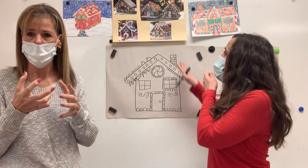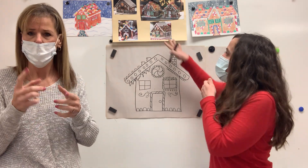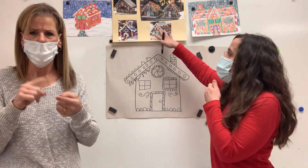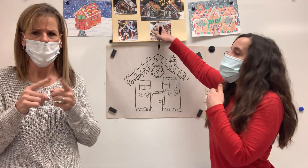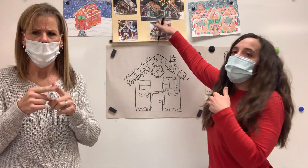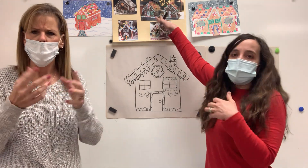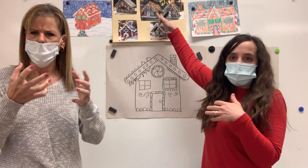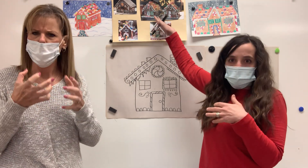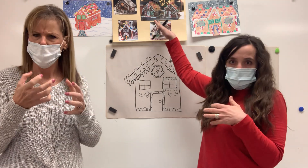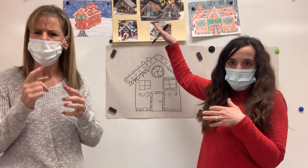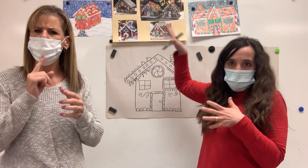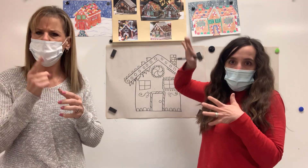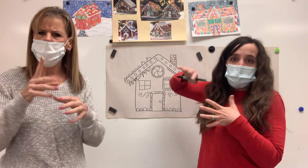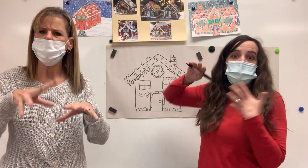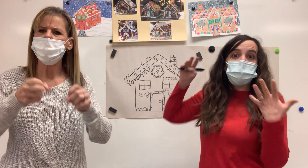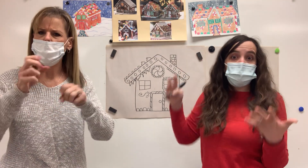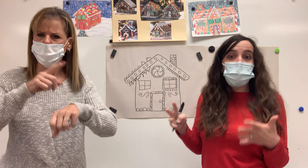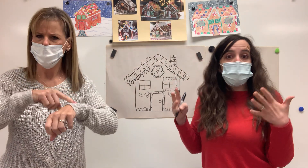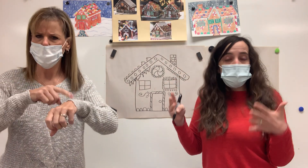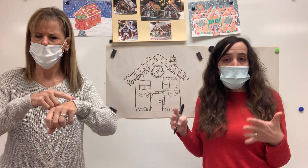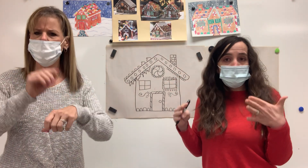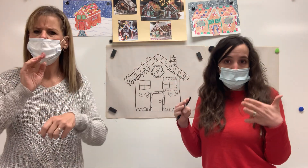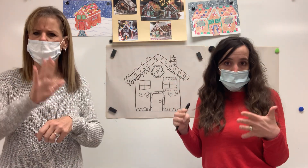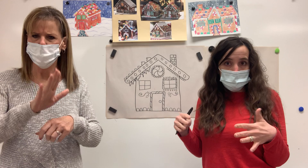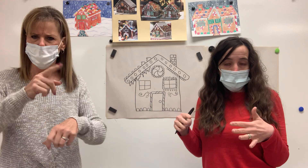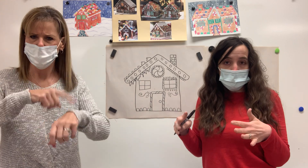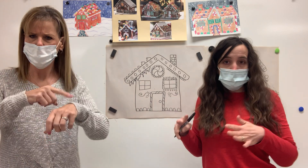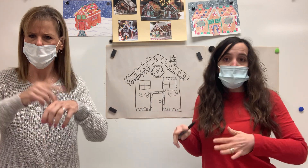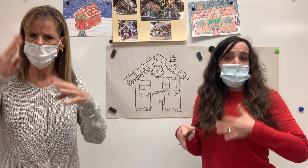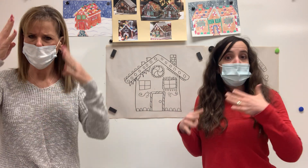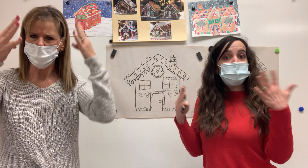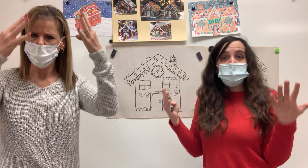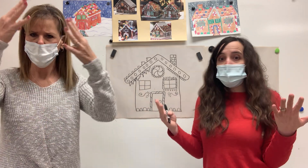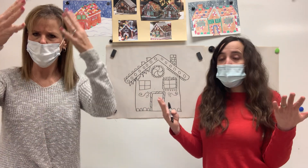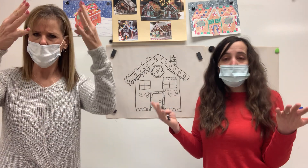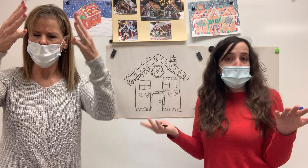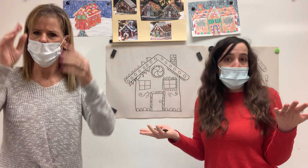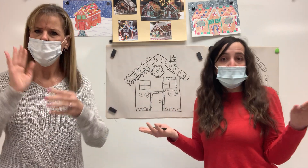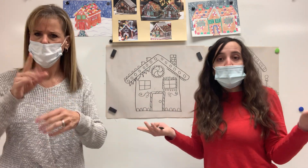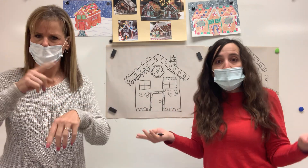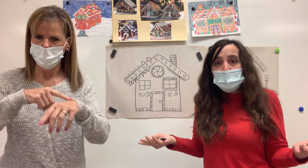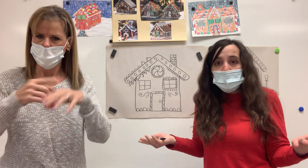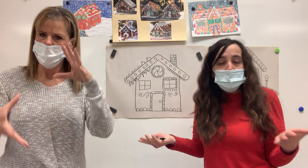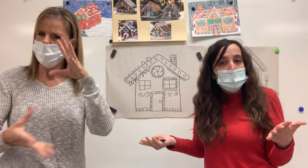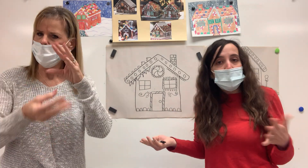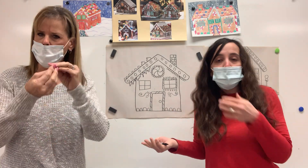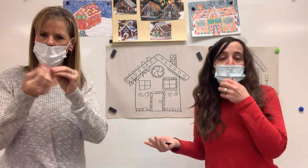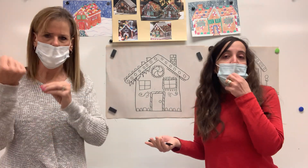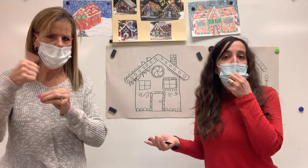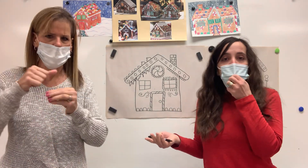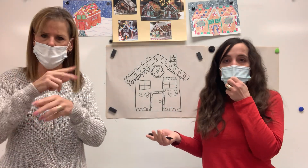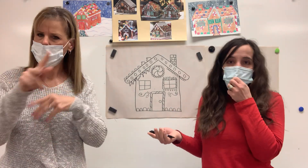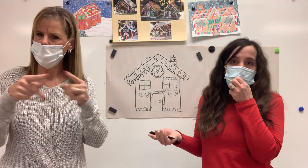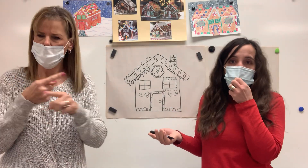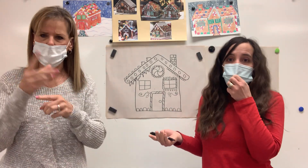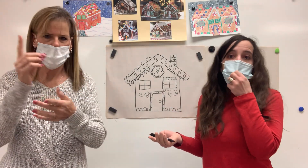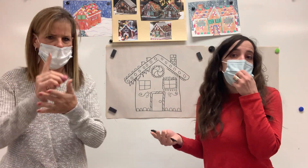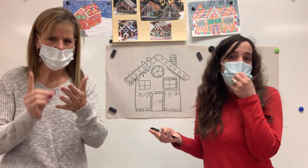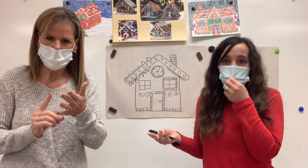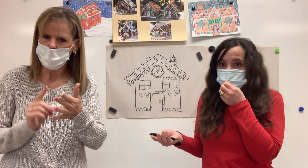you to really take your time. This is your time to be creative. This is your time to add any decoration, any design, any candy